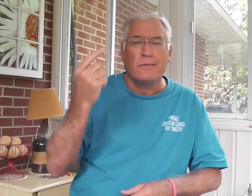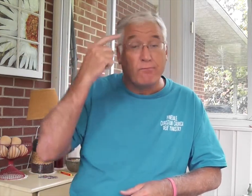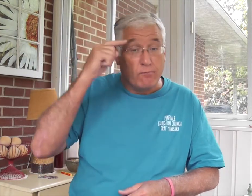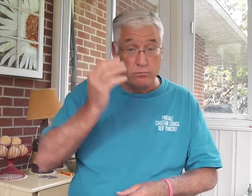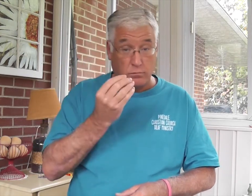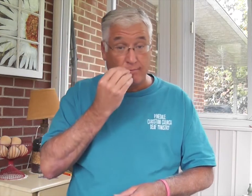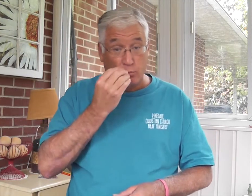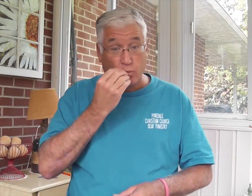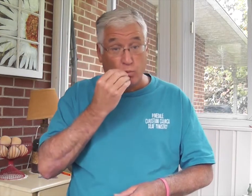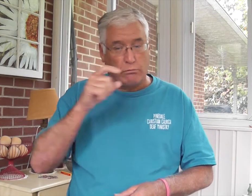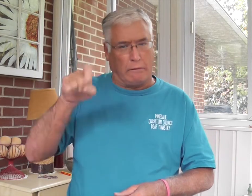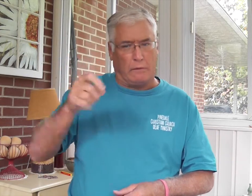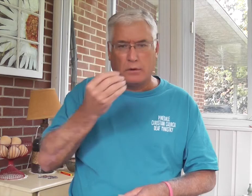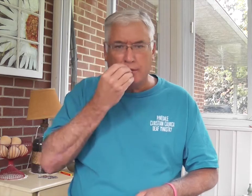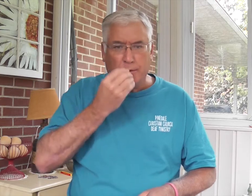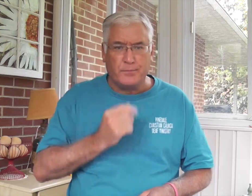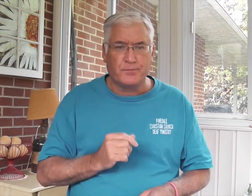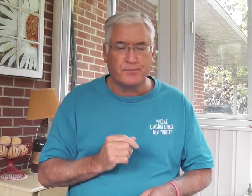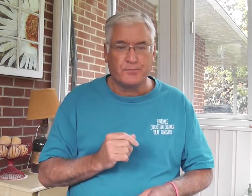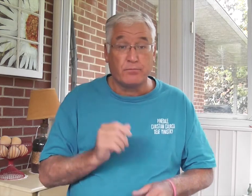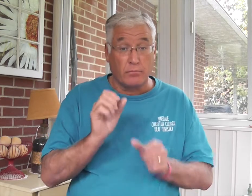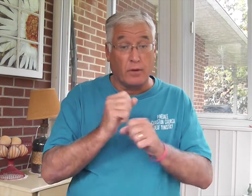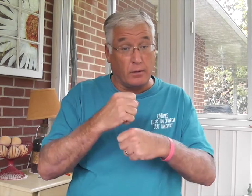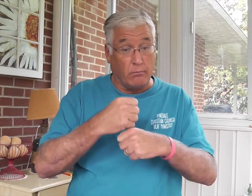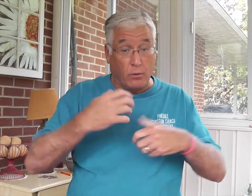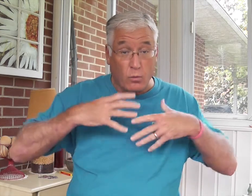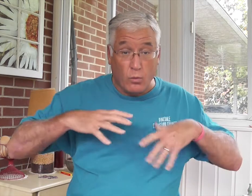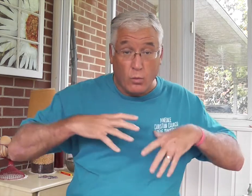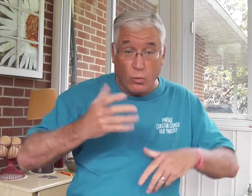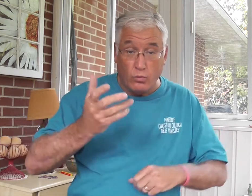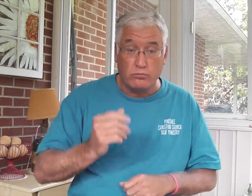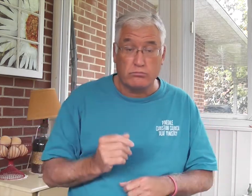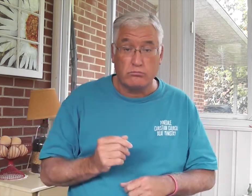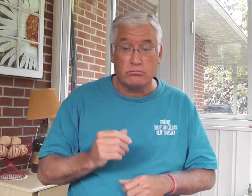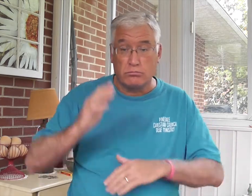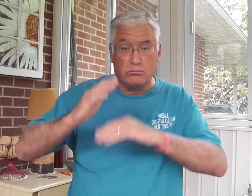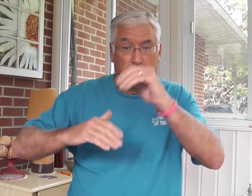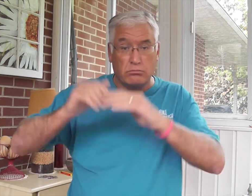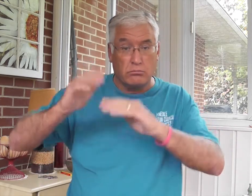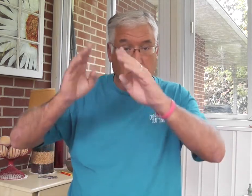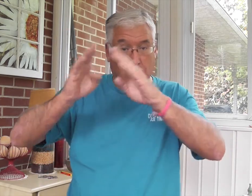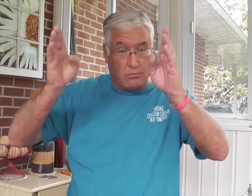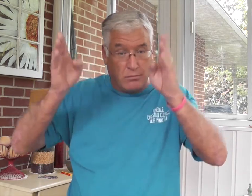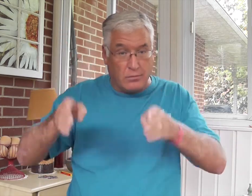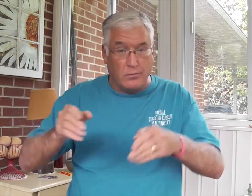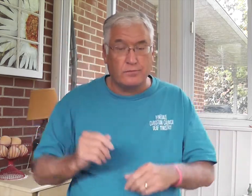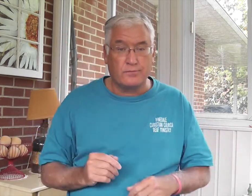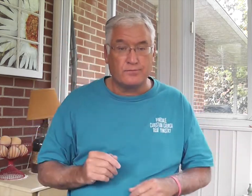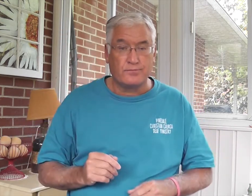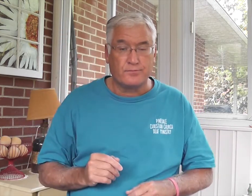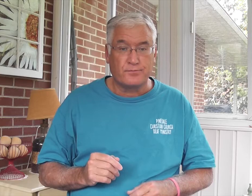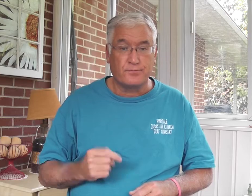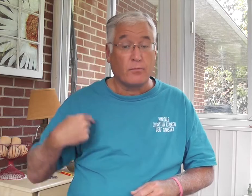or whatever there was to do, because he needed food to eat. He needed clothes to wear and a place to